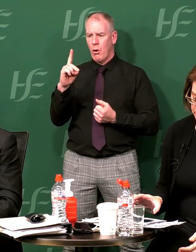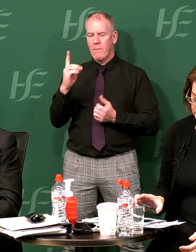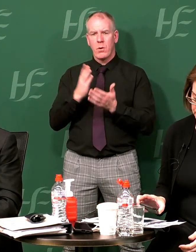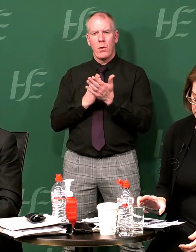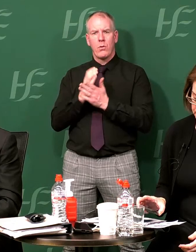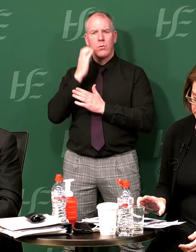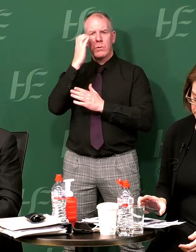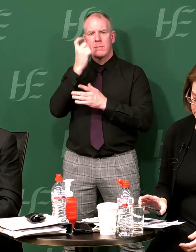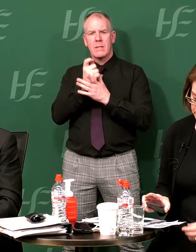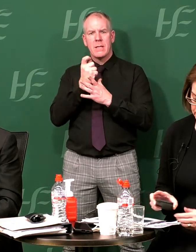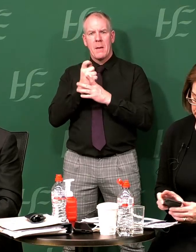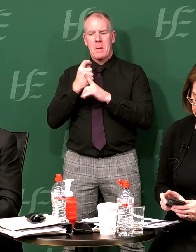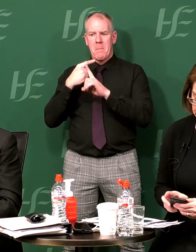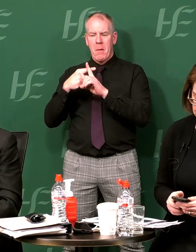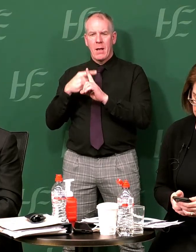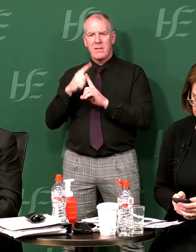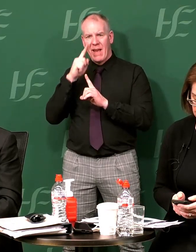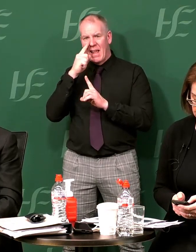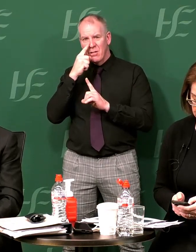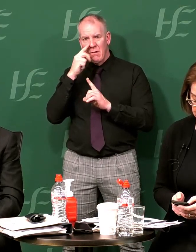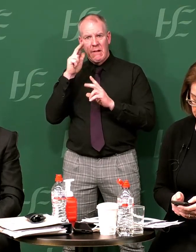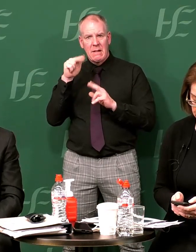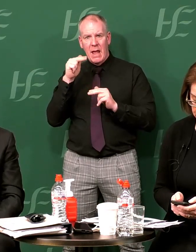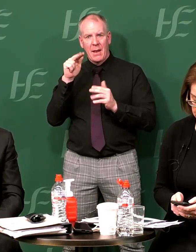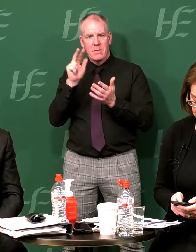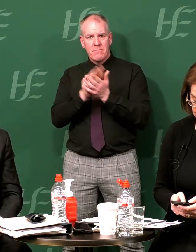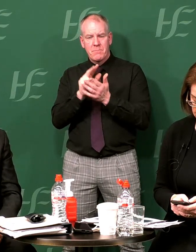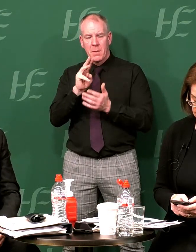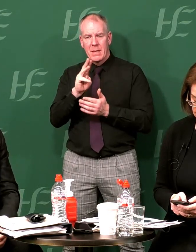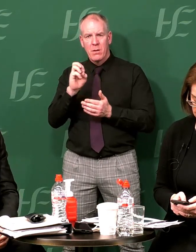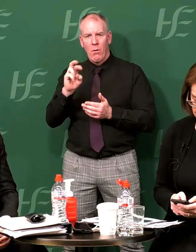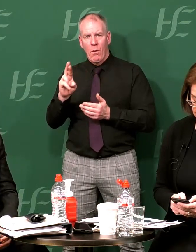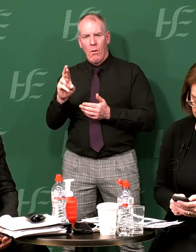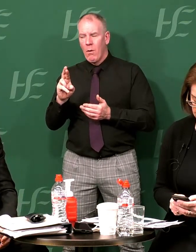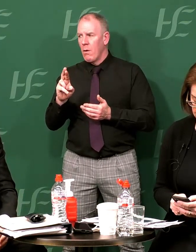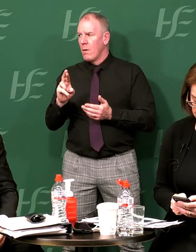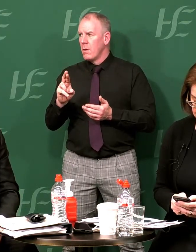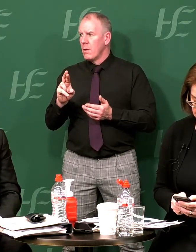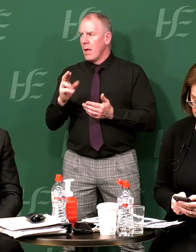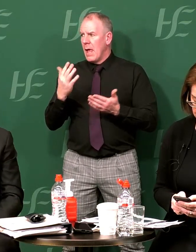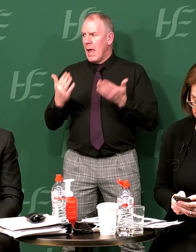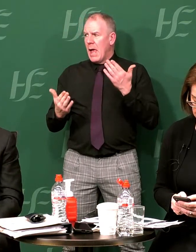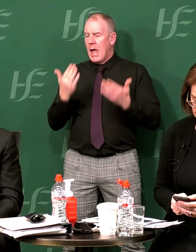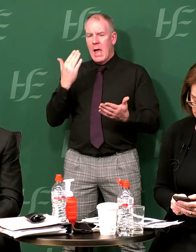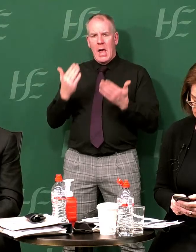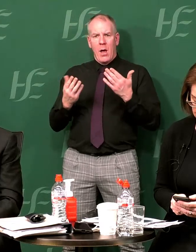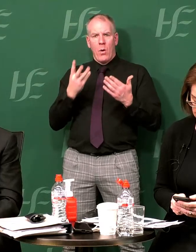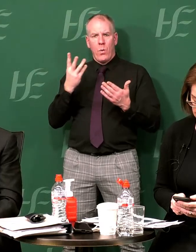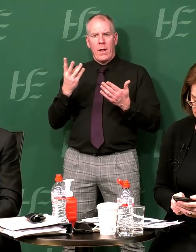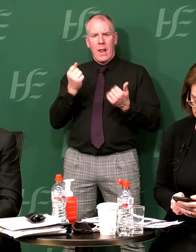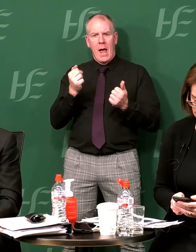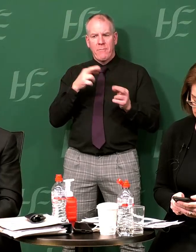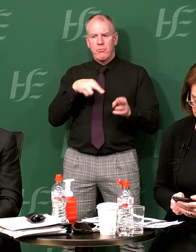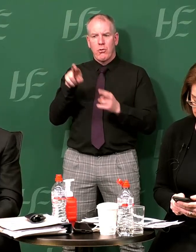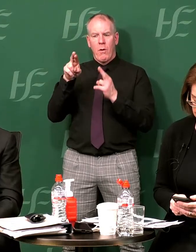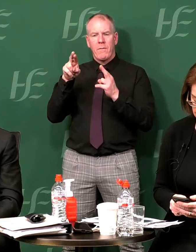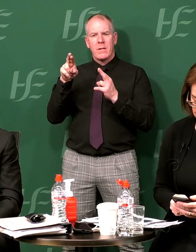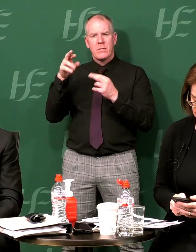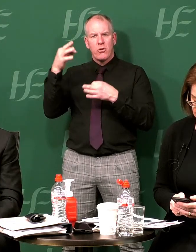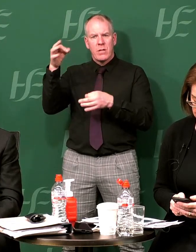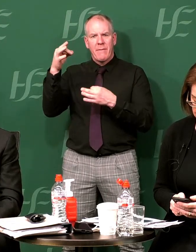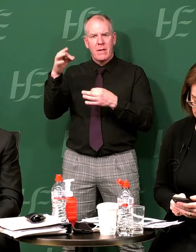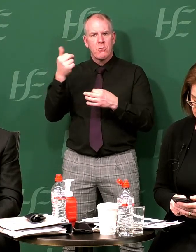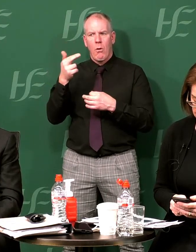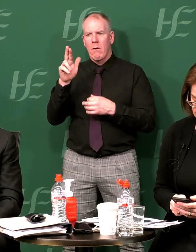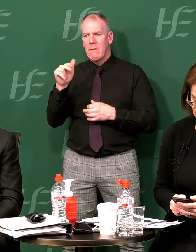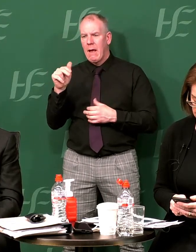they had numerous positive antigen tests and they couldn't get a confirmatory PCR. How will they go about getting a recovery cert, or is it possible to even get